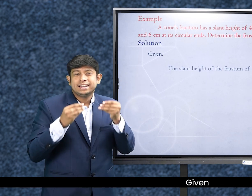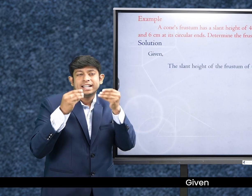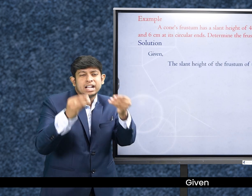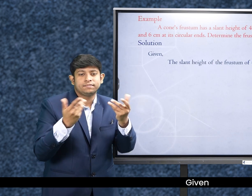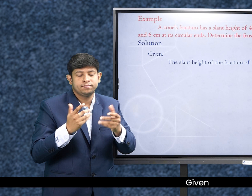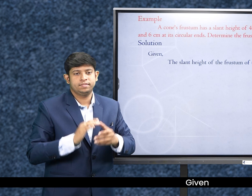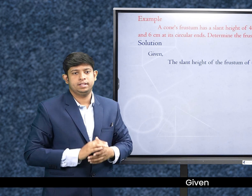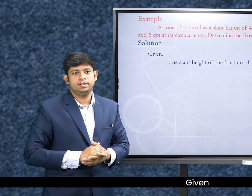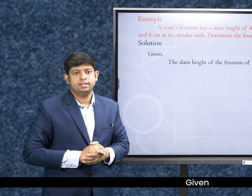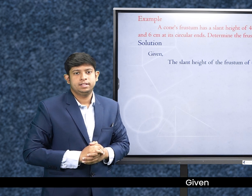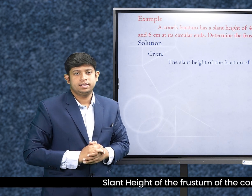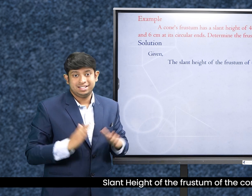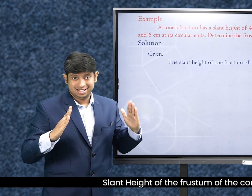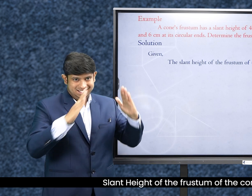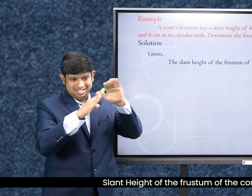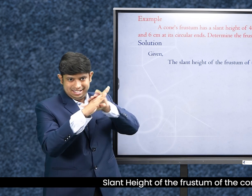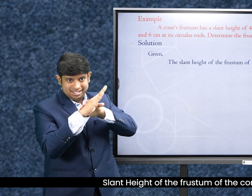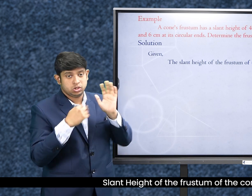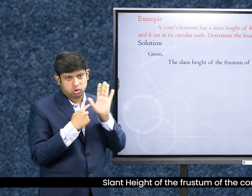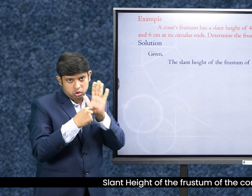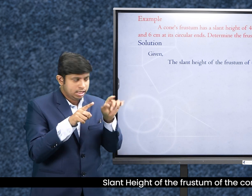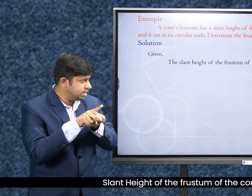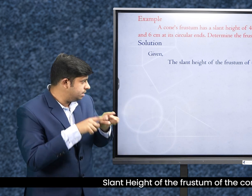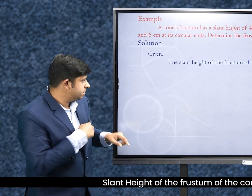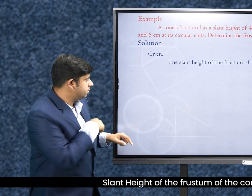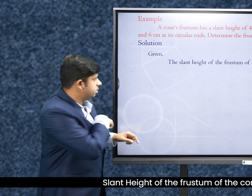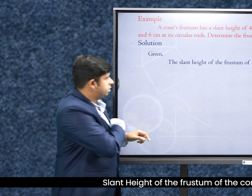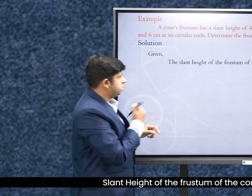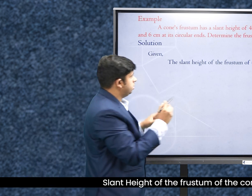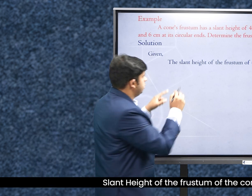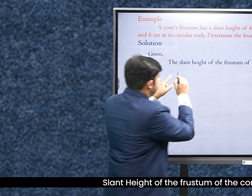Given slant height of the frustum of the cone is equal to 4 cm.